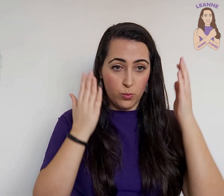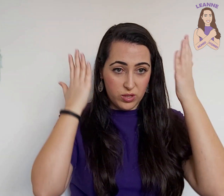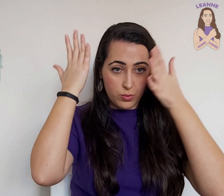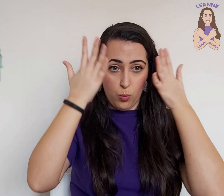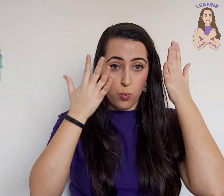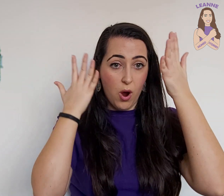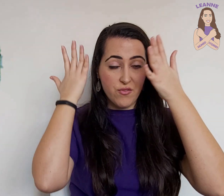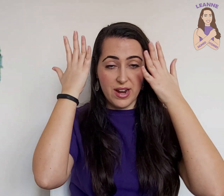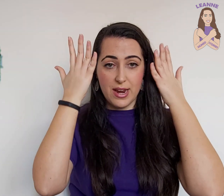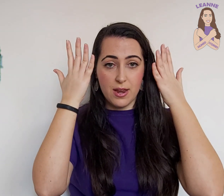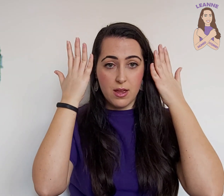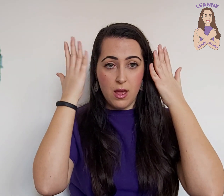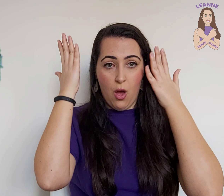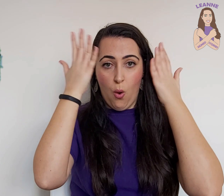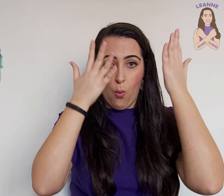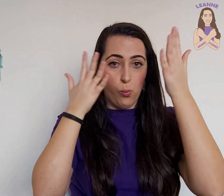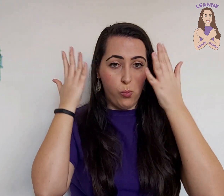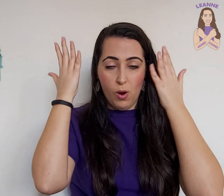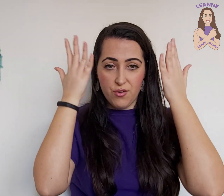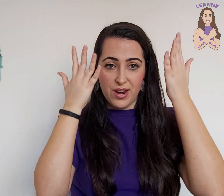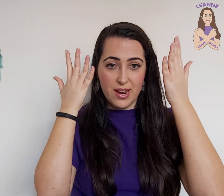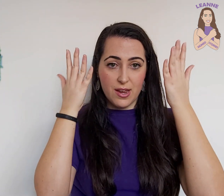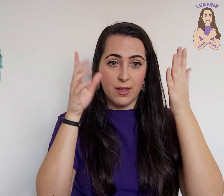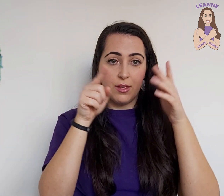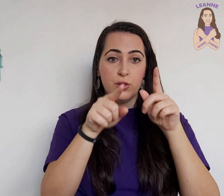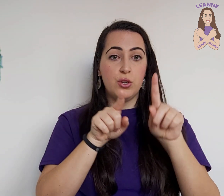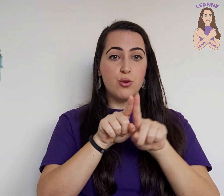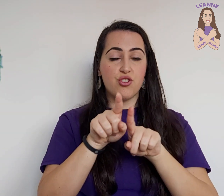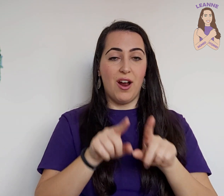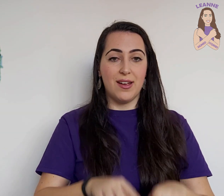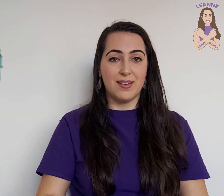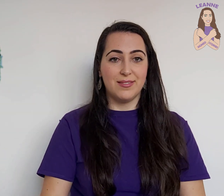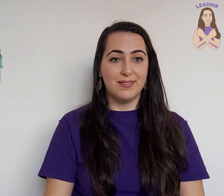was worry. Worry. You try.